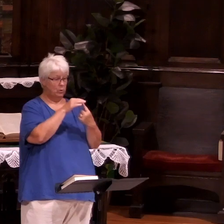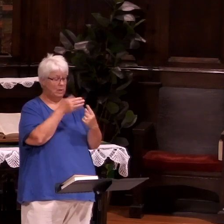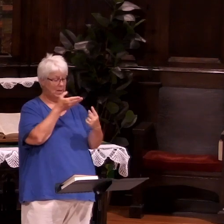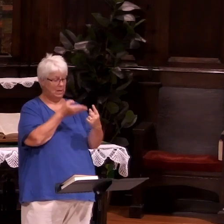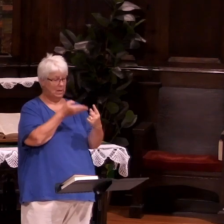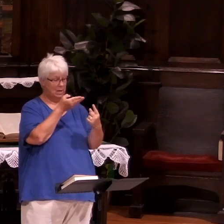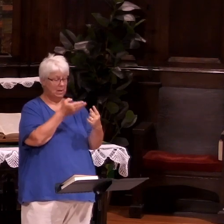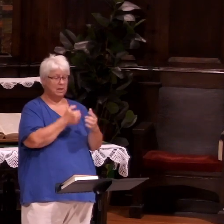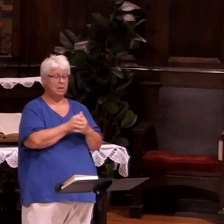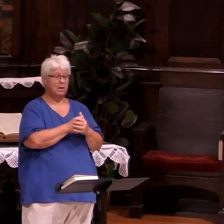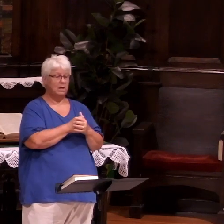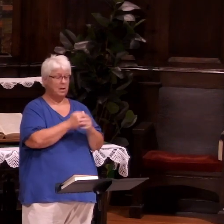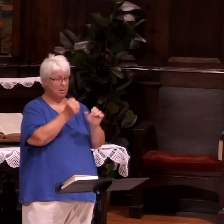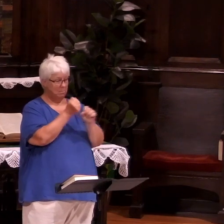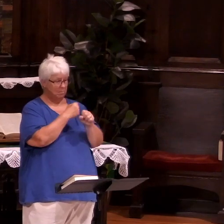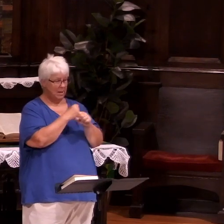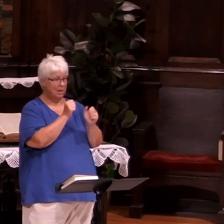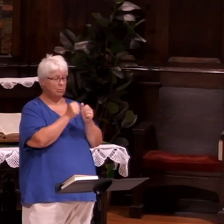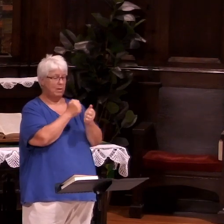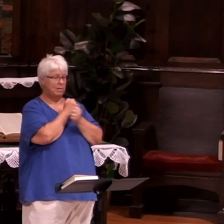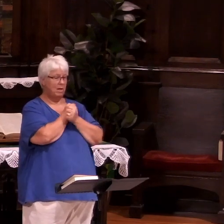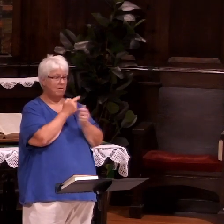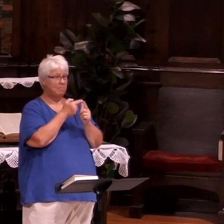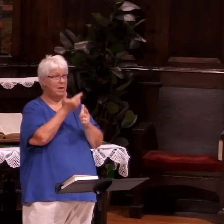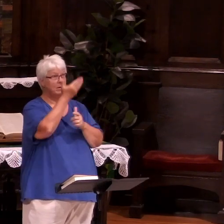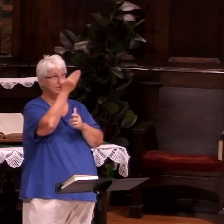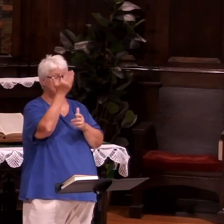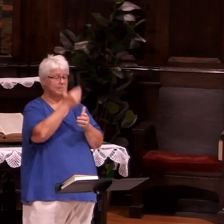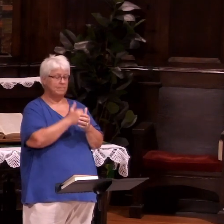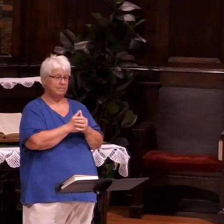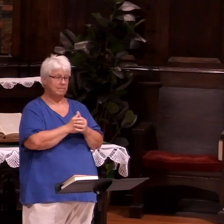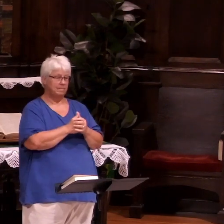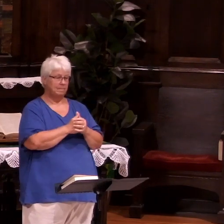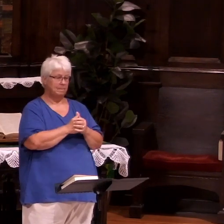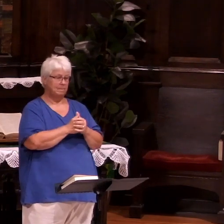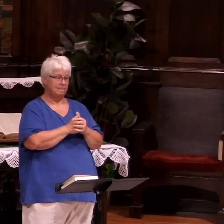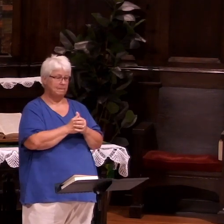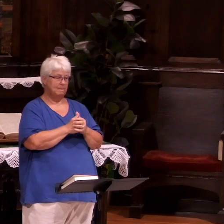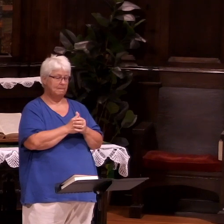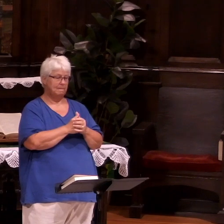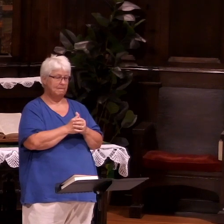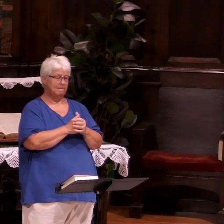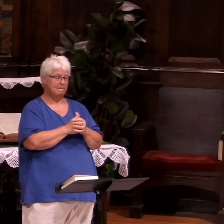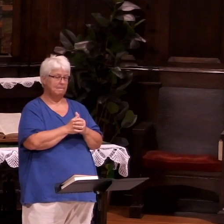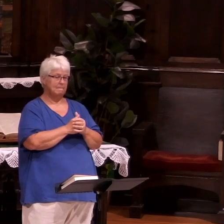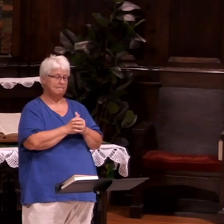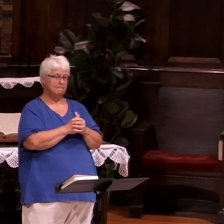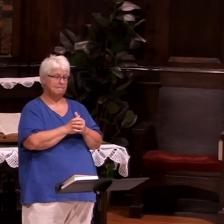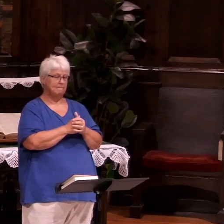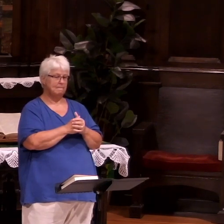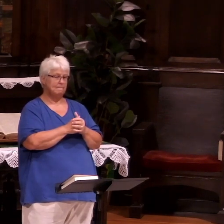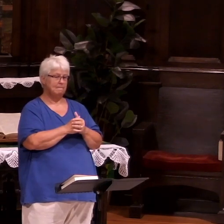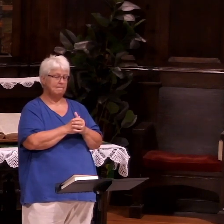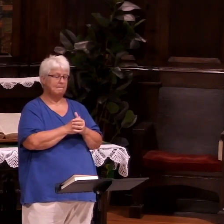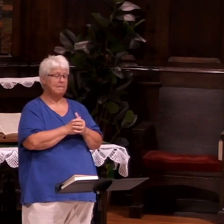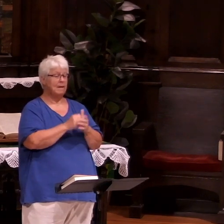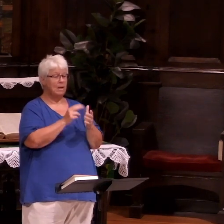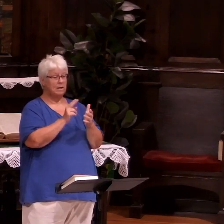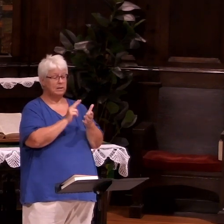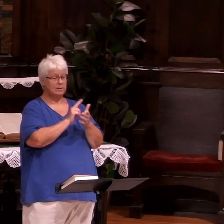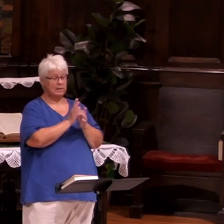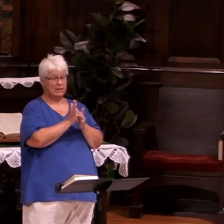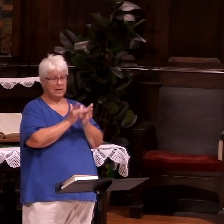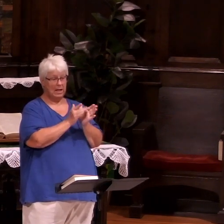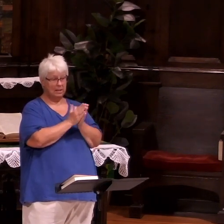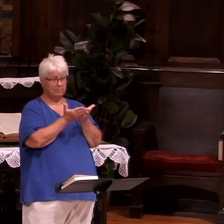and crafted with love by the Creator. It's a classic for a reason. And our gospel